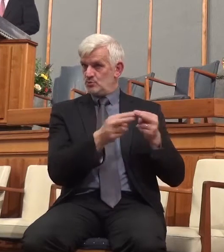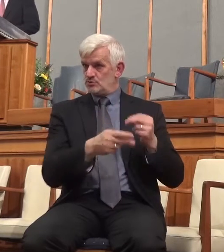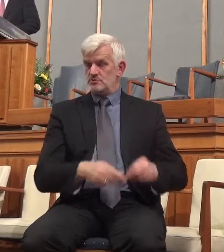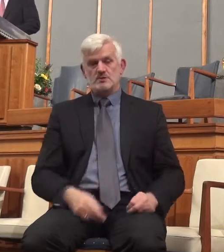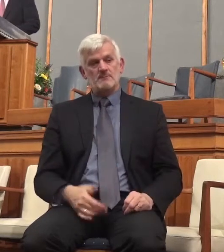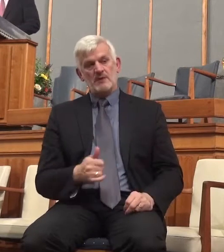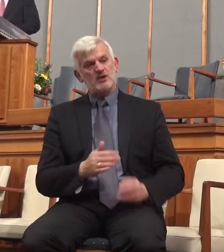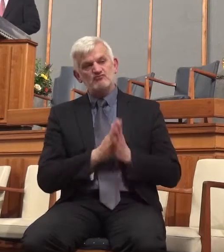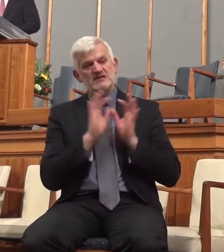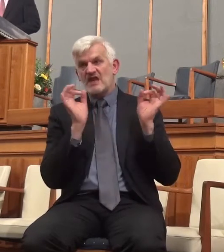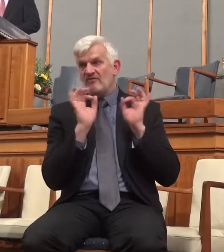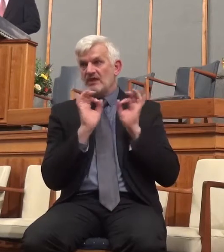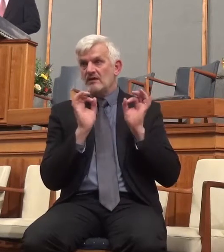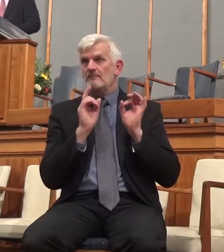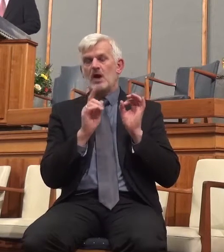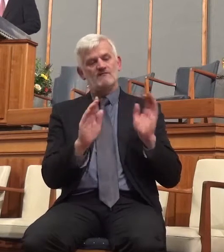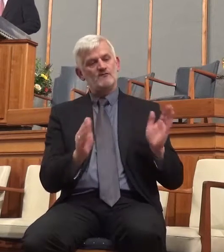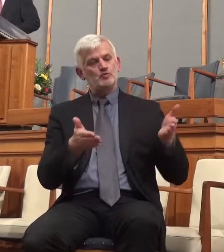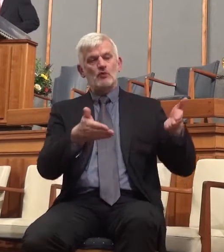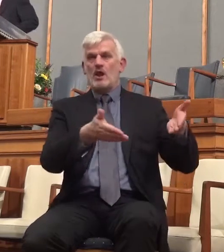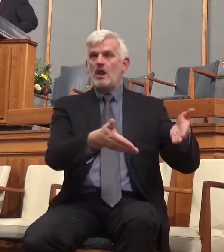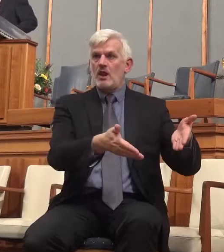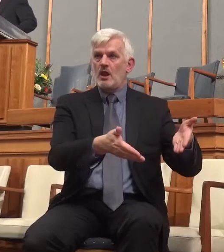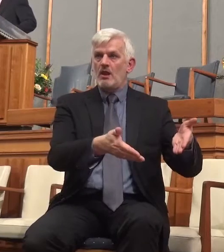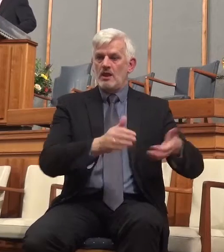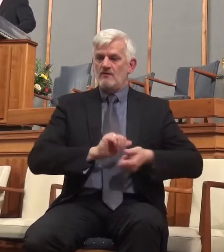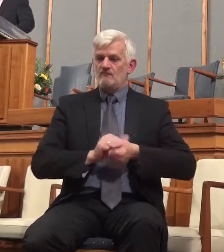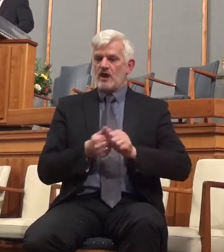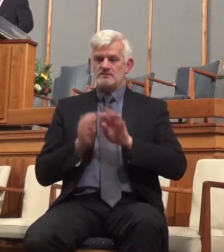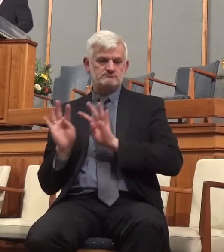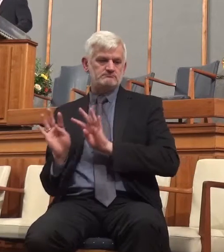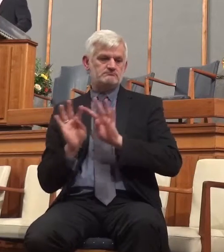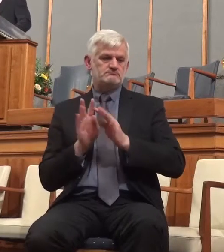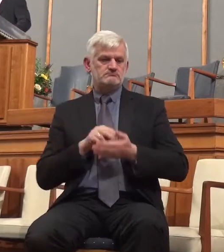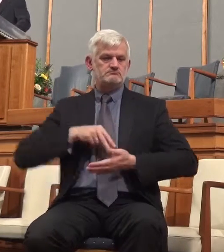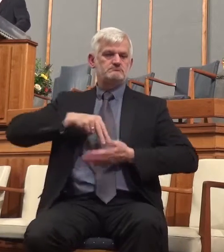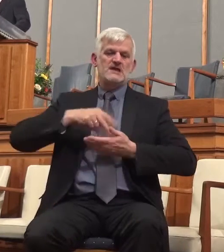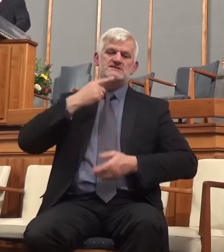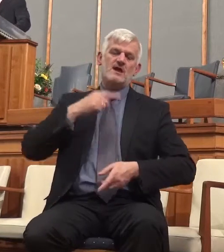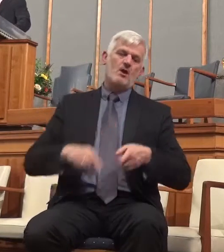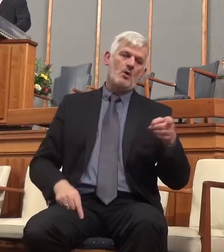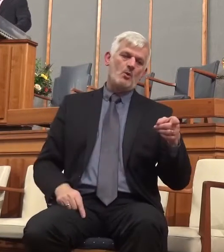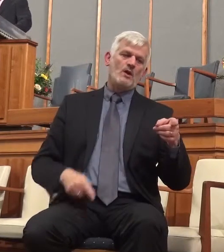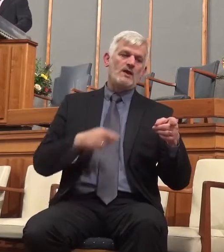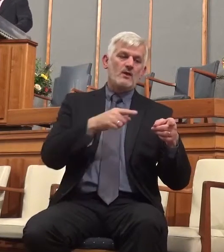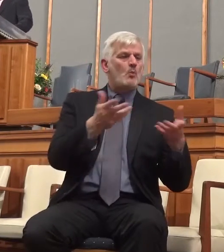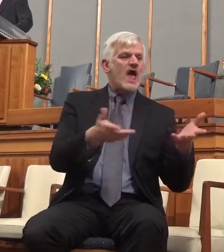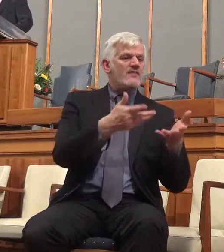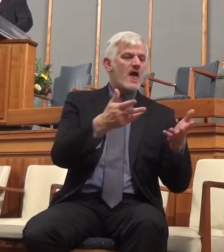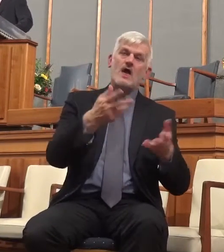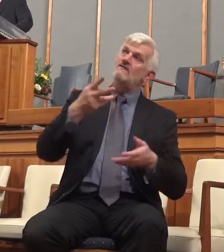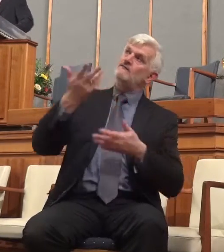church, there'll be a funeral and their friends will get up on a platform somewhere and say, oh, they're looking down on us now